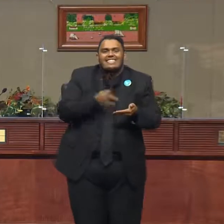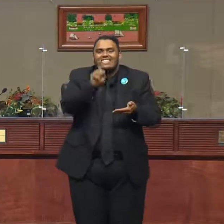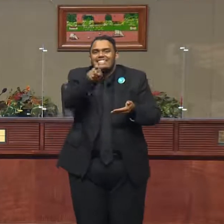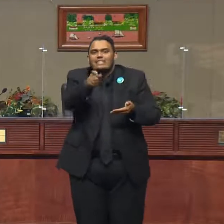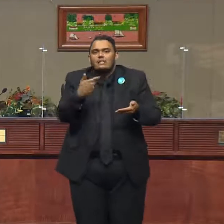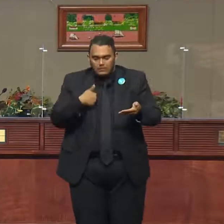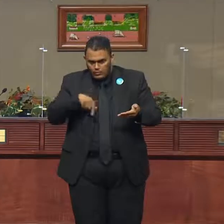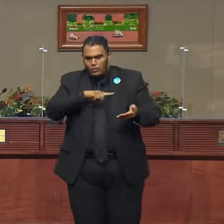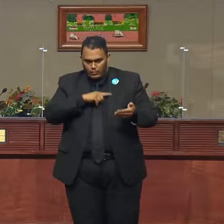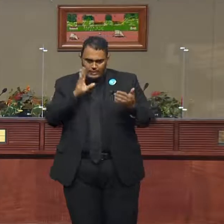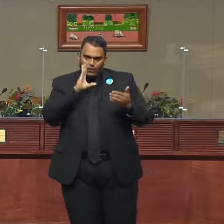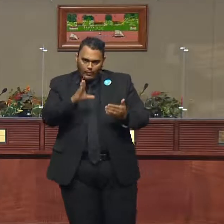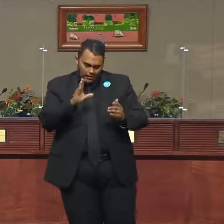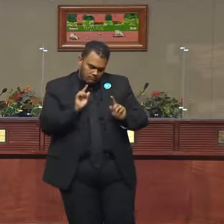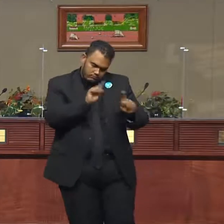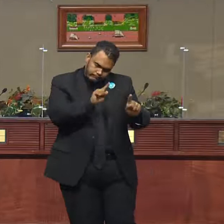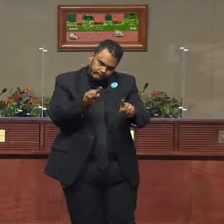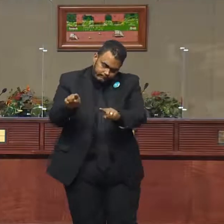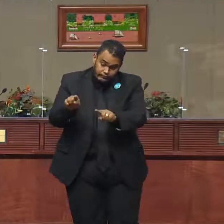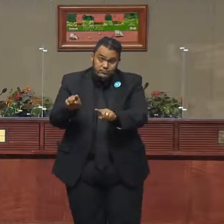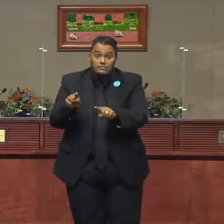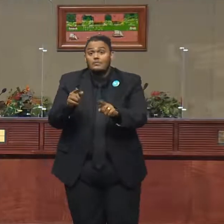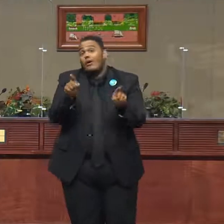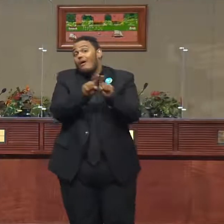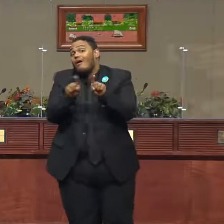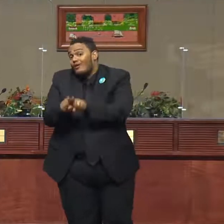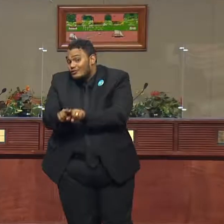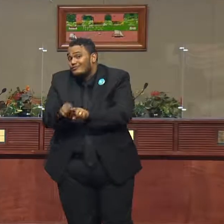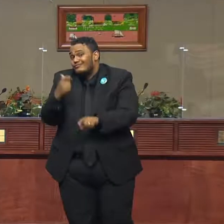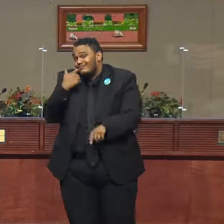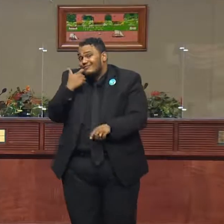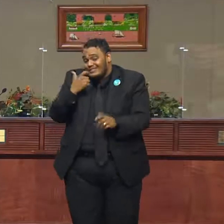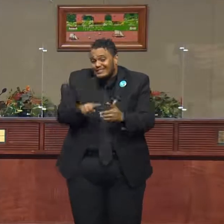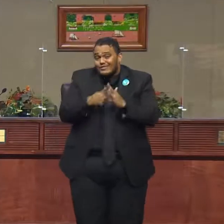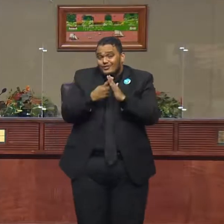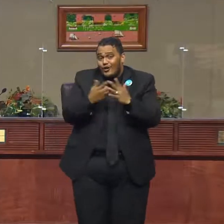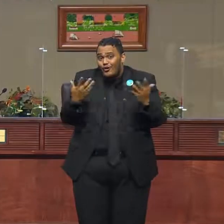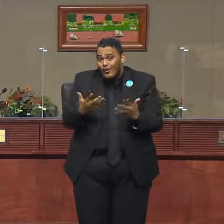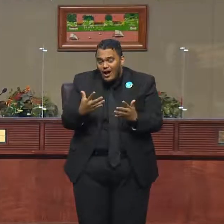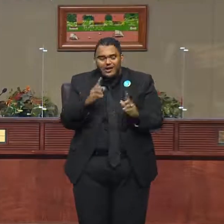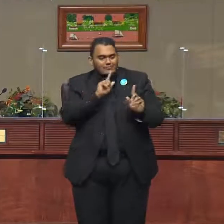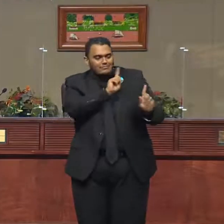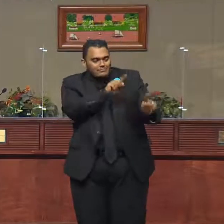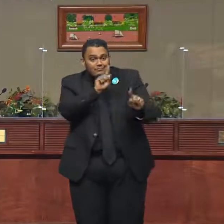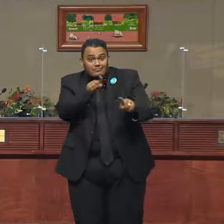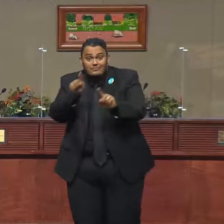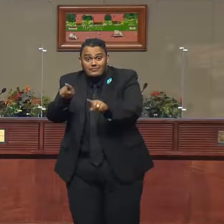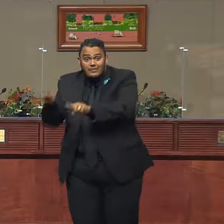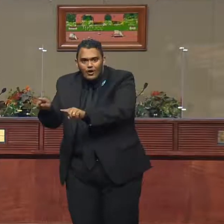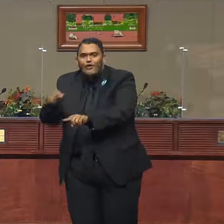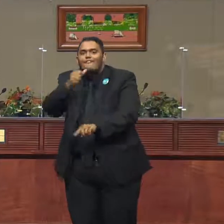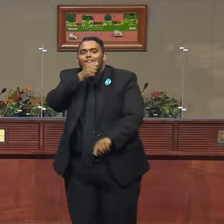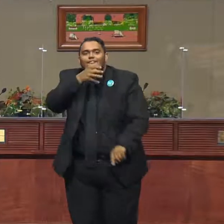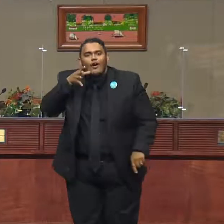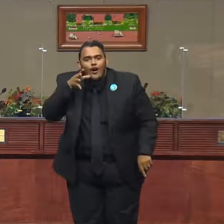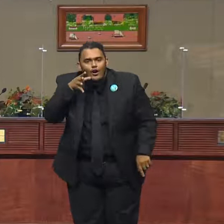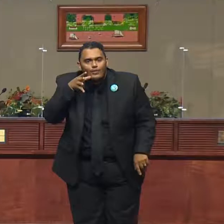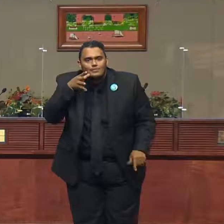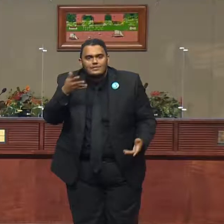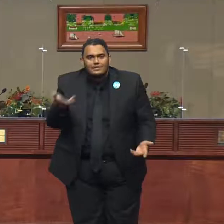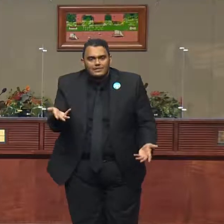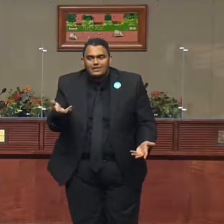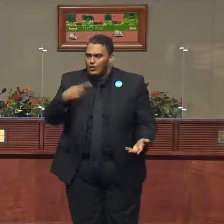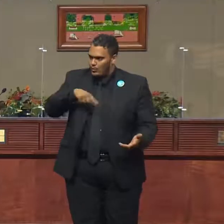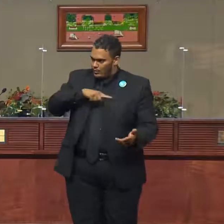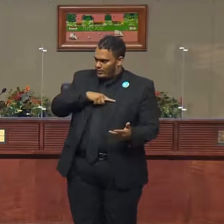to farms and orchards. We did that this week. We went to Monterey